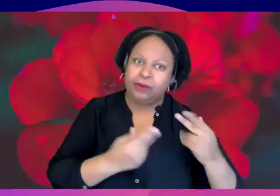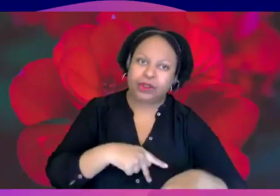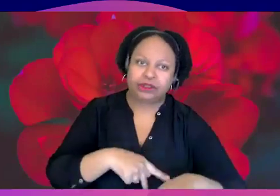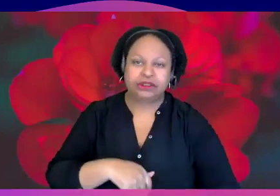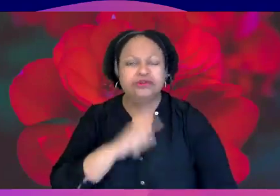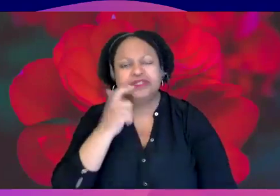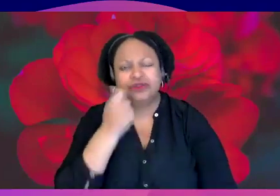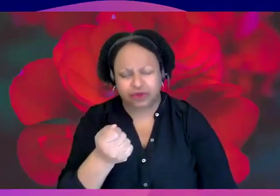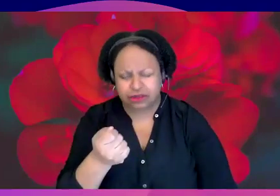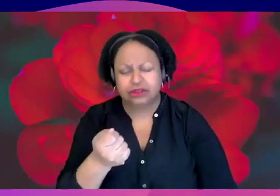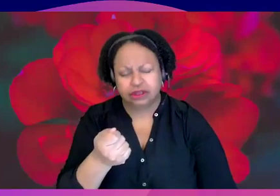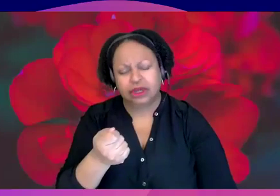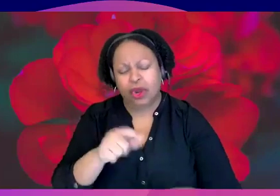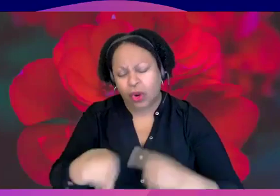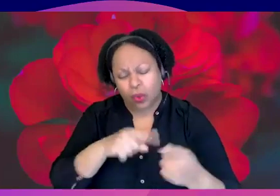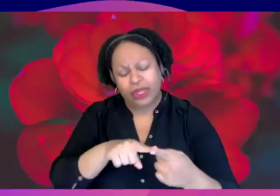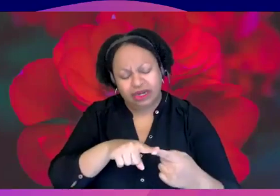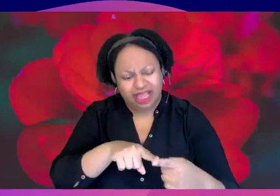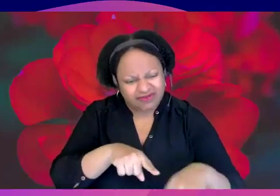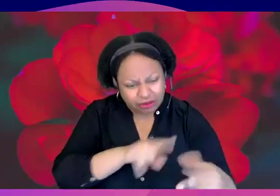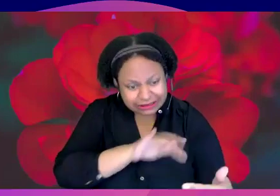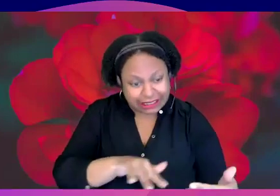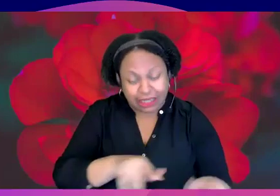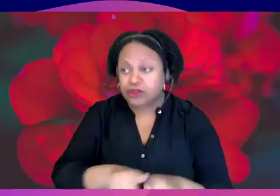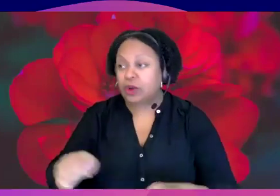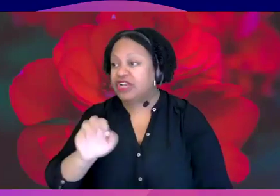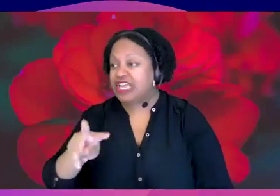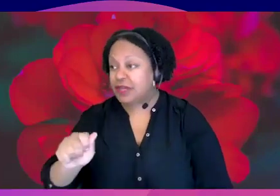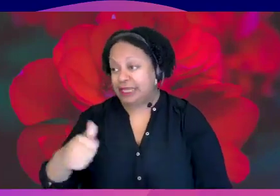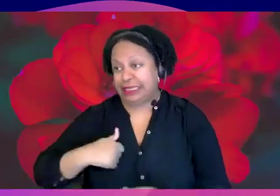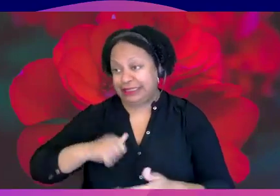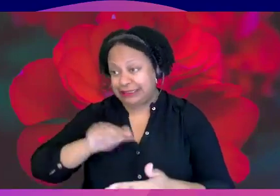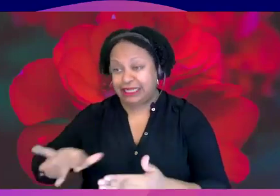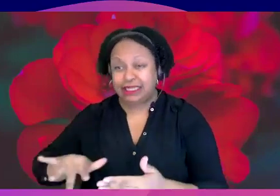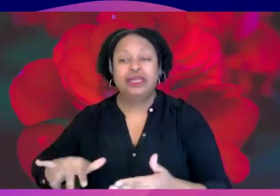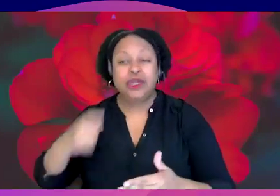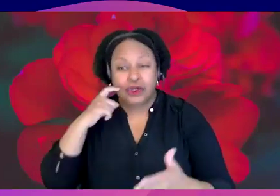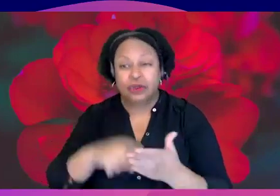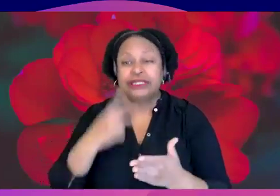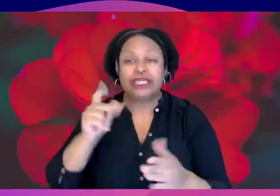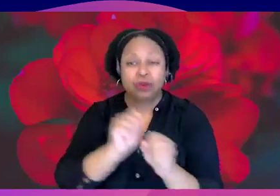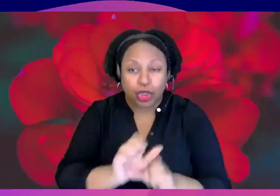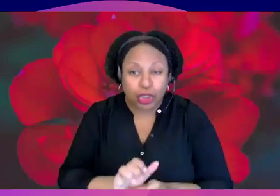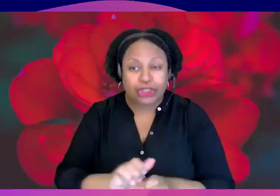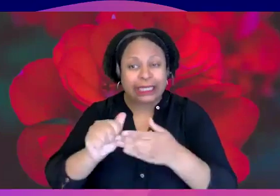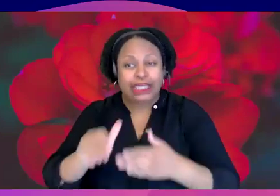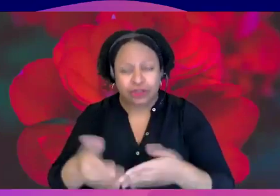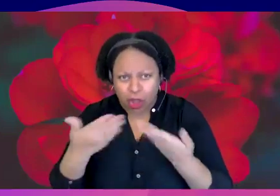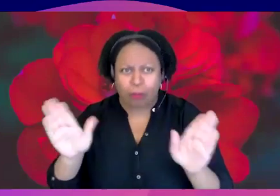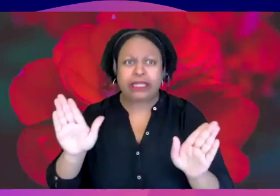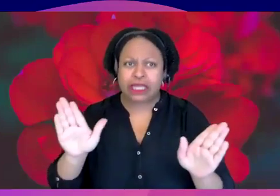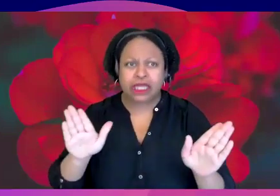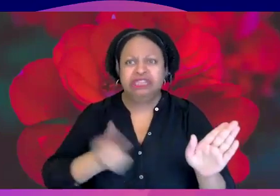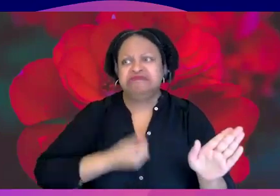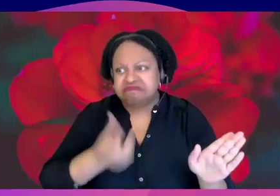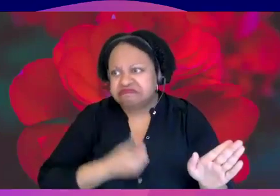since this study and EVA Canada study, is that we've been seeing workers and leadership openly and vulnerably speaking about the